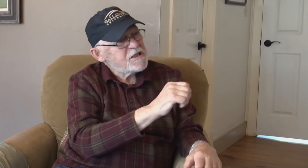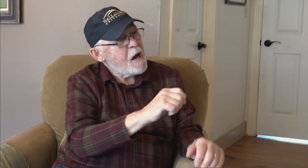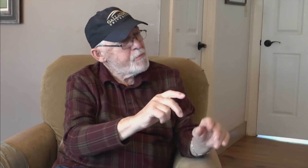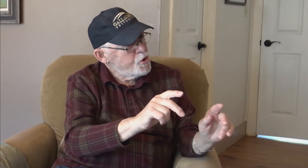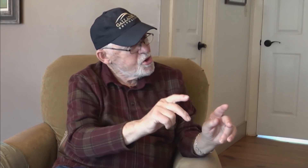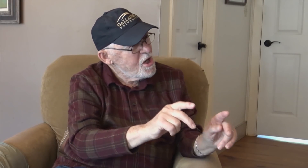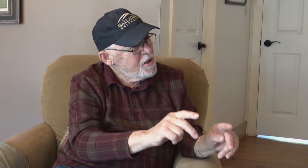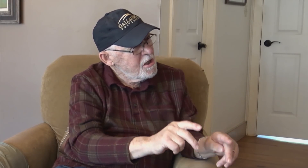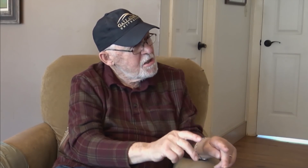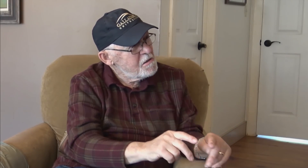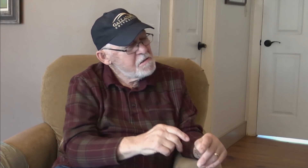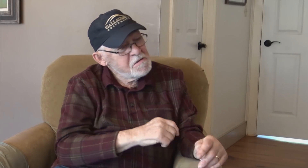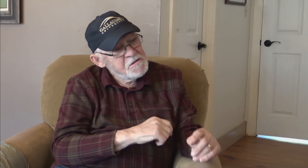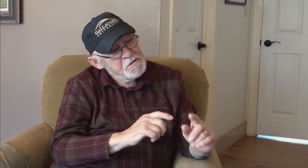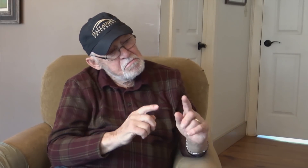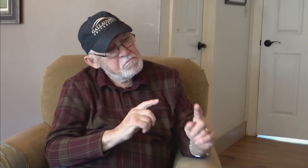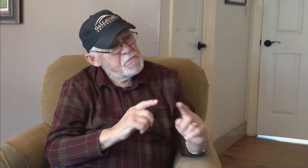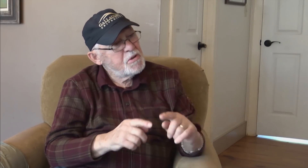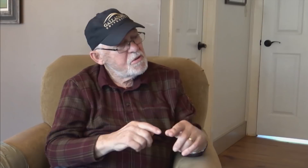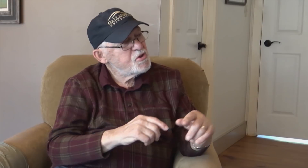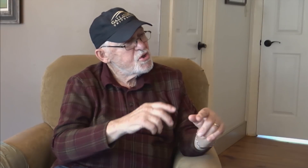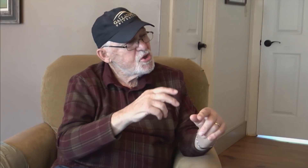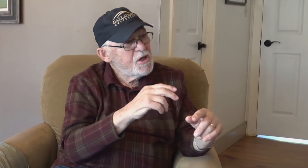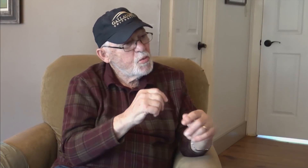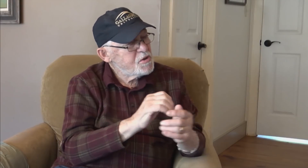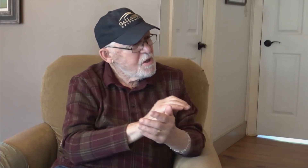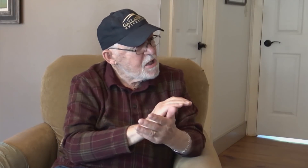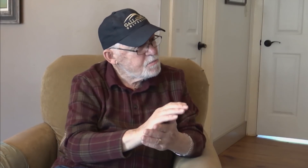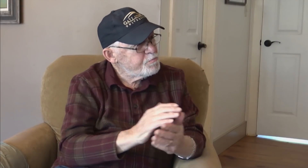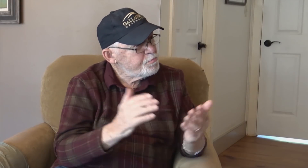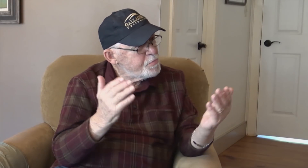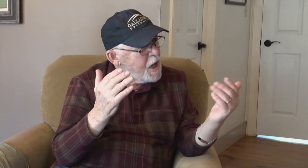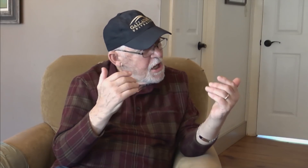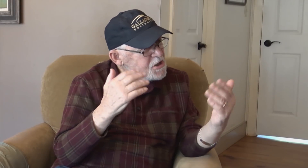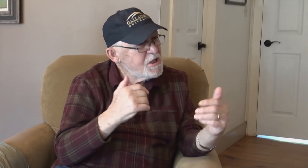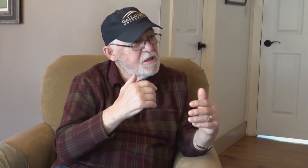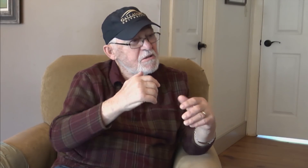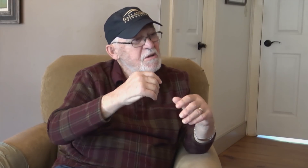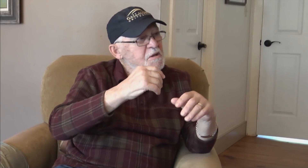to conduct the interview because they didn't sign, so we wrote back and forth.